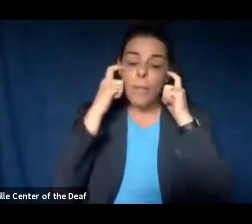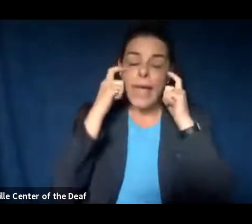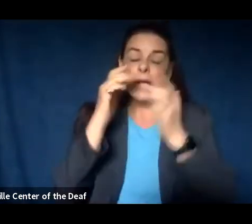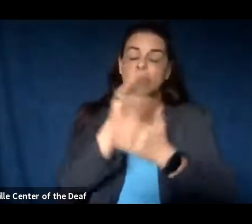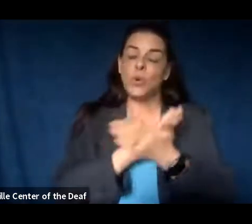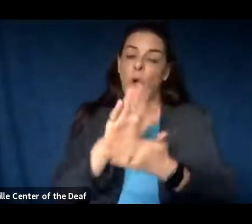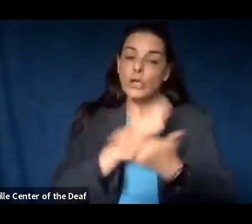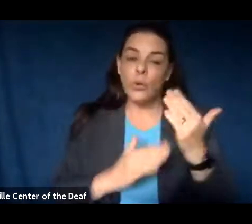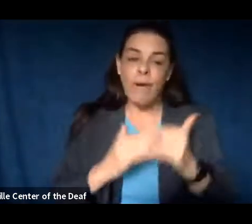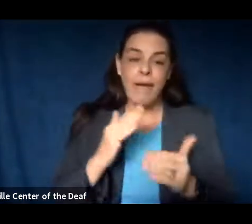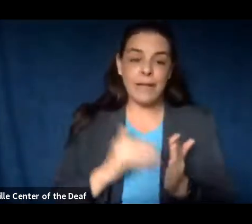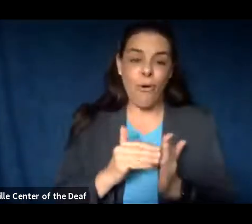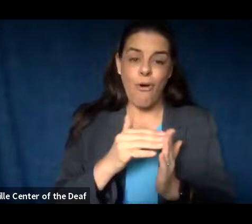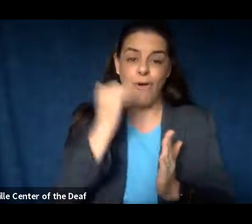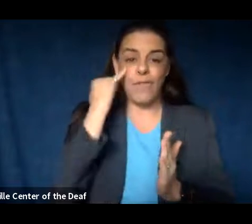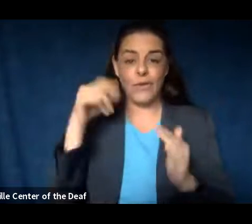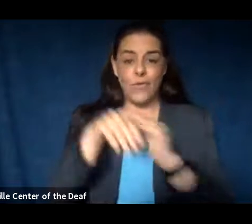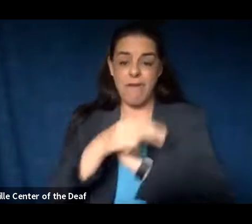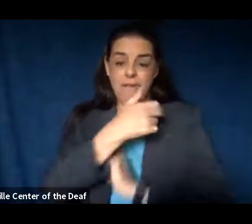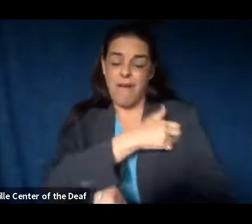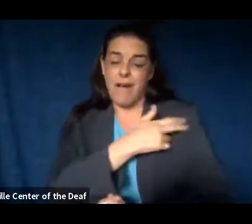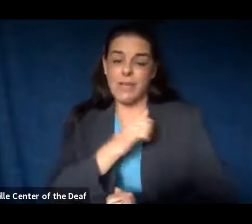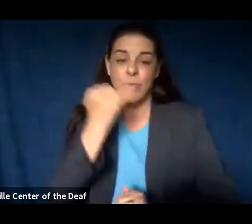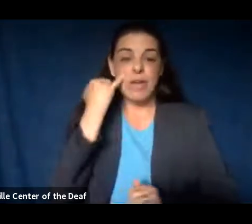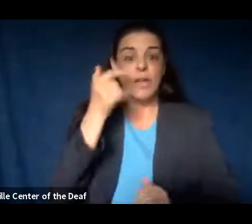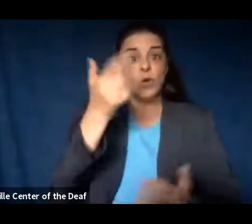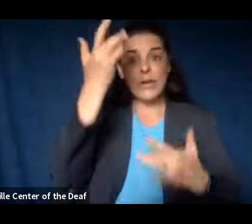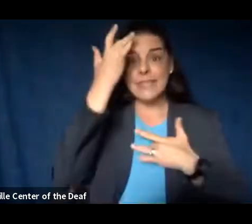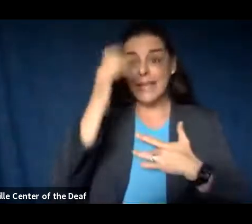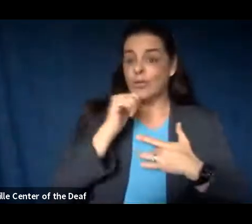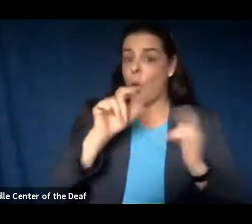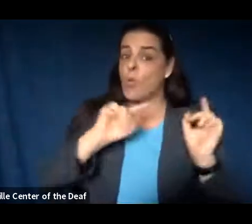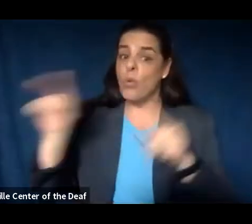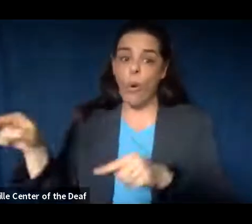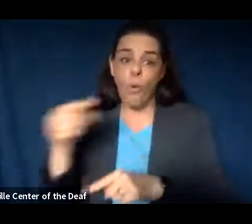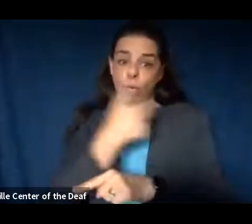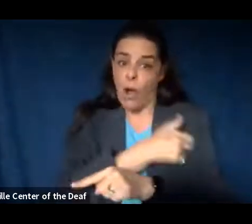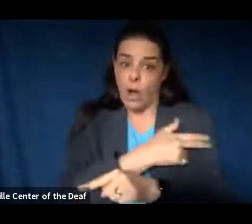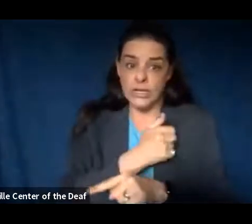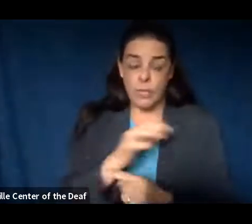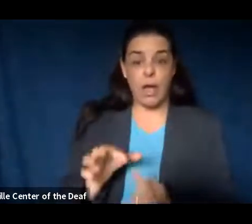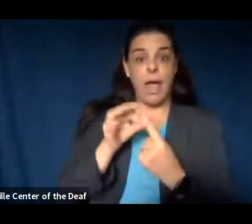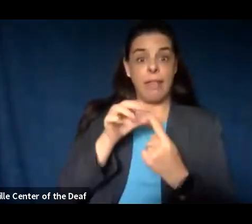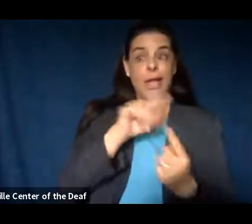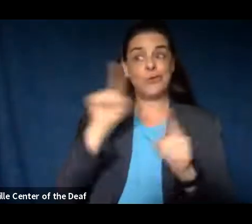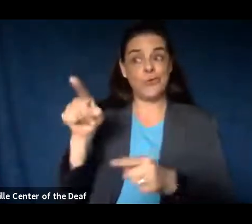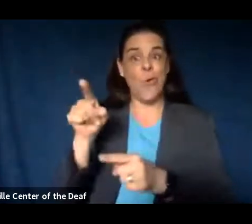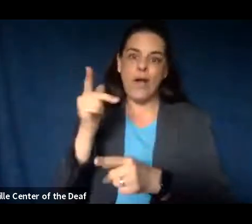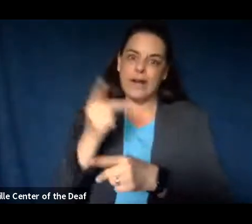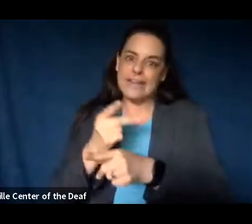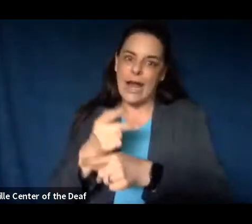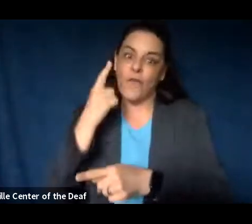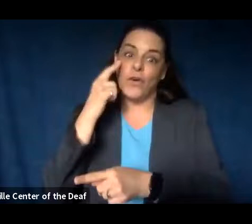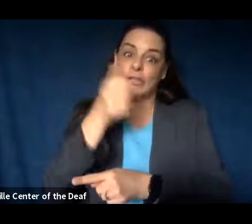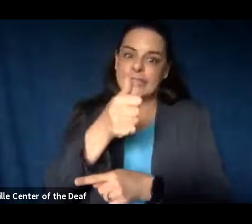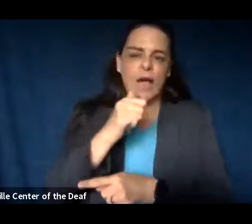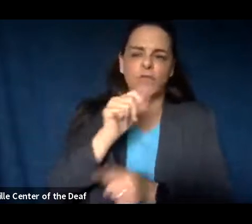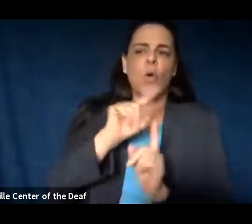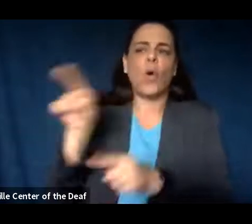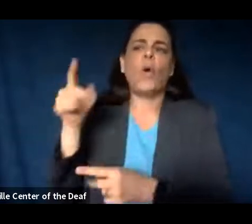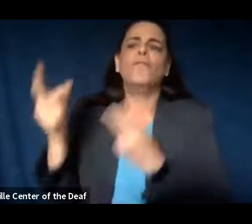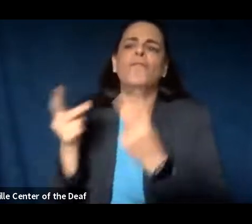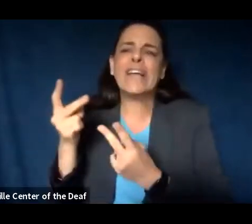frequently if you're in the hospital. That if you're sick, you don't go to the hospital unless you're going to seek care for yourself. You don't go visit someone while you're